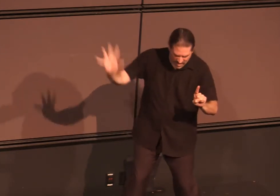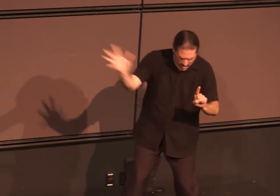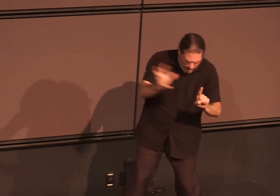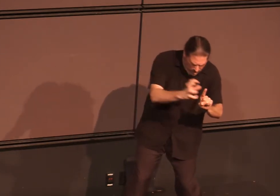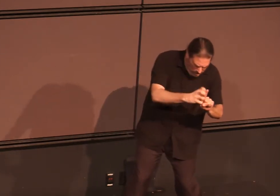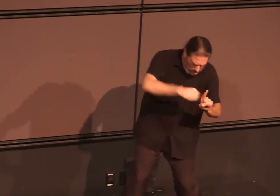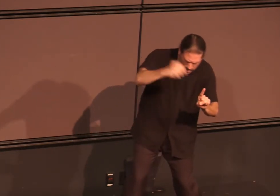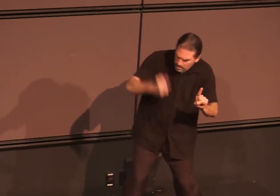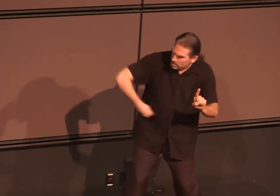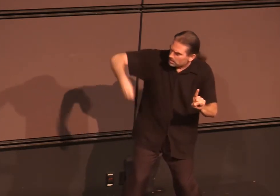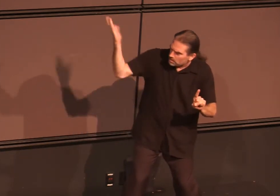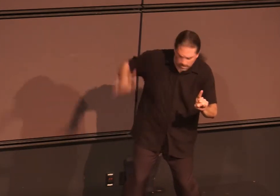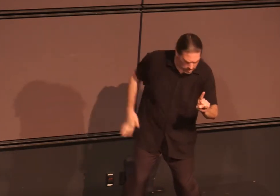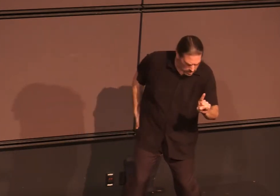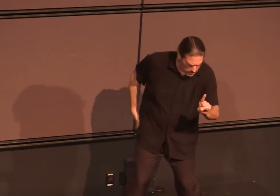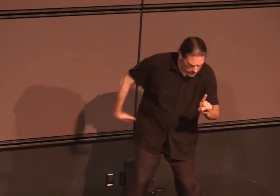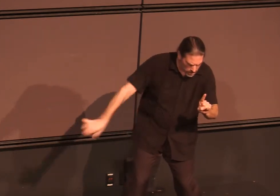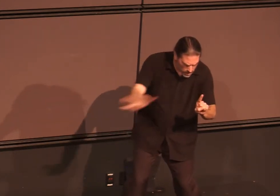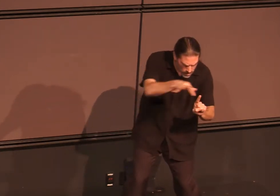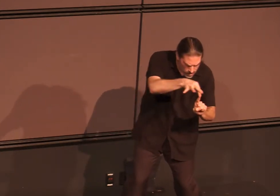Take just one rung.